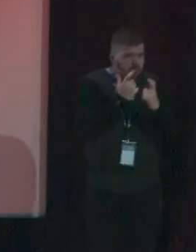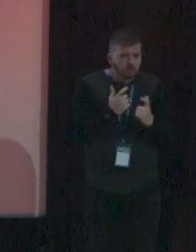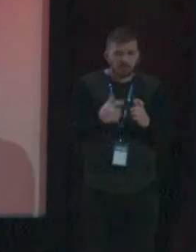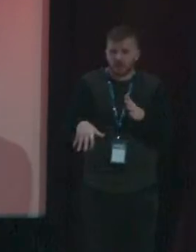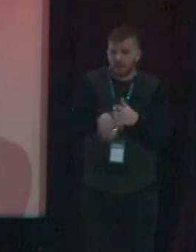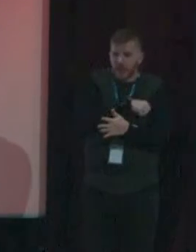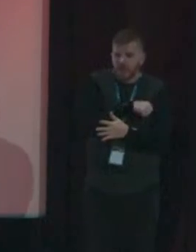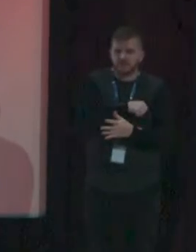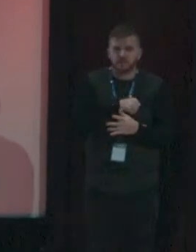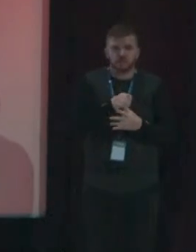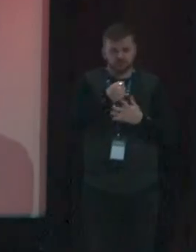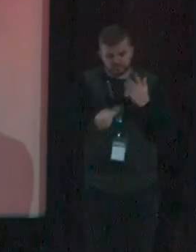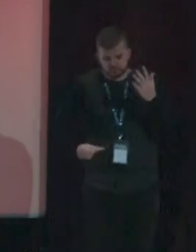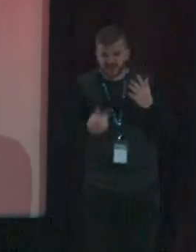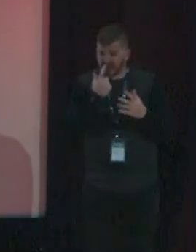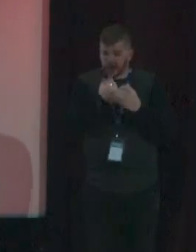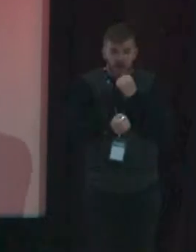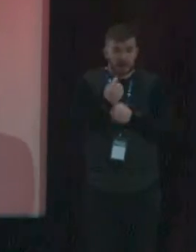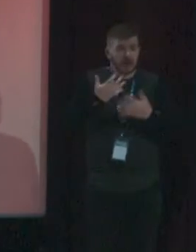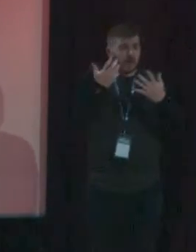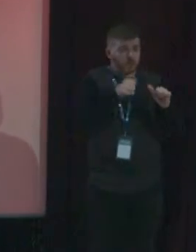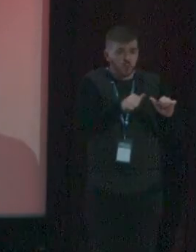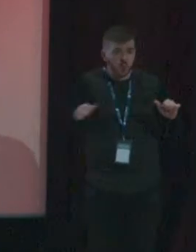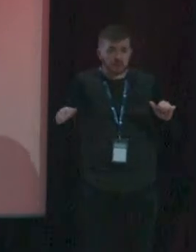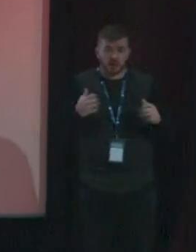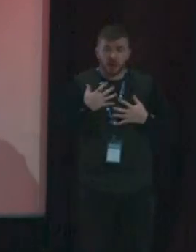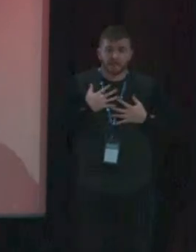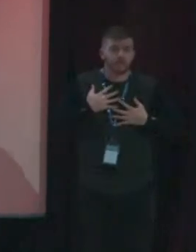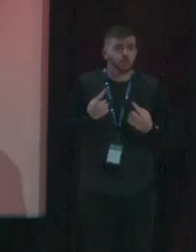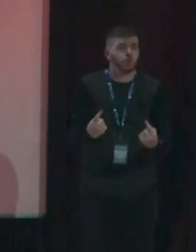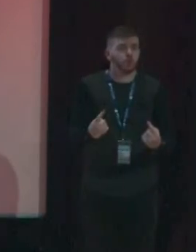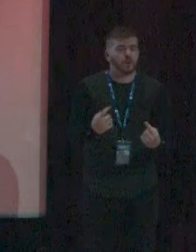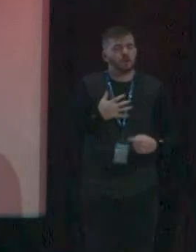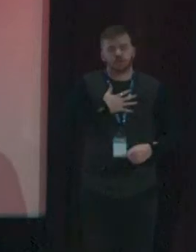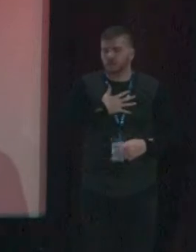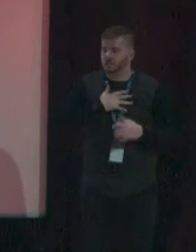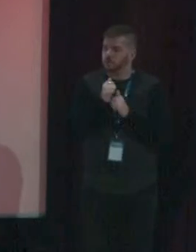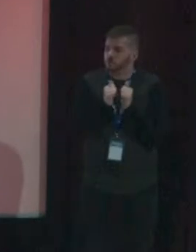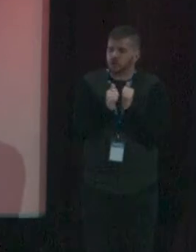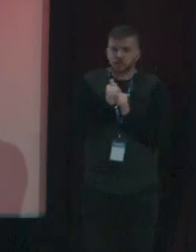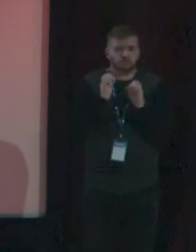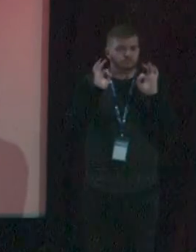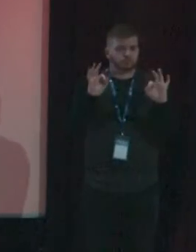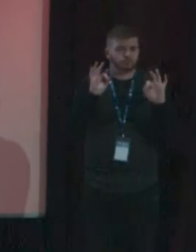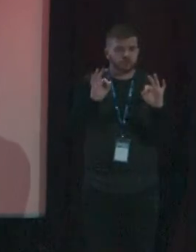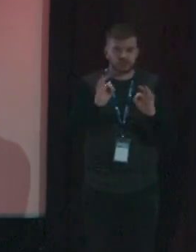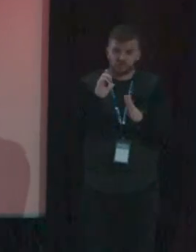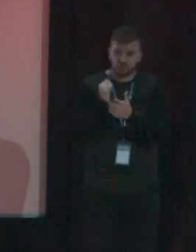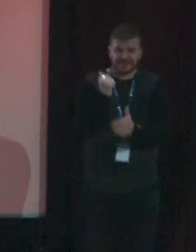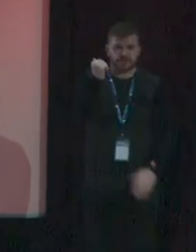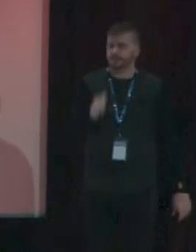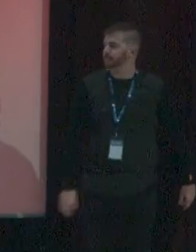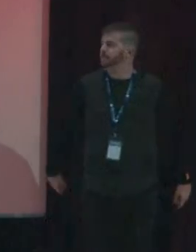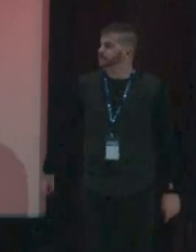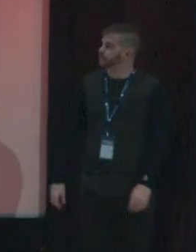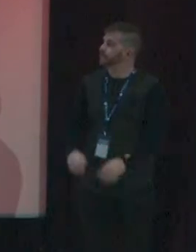and heists in the game can happen in any order. It's totally left to the player, and I loved that structure. I thought that structure was absolutely